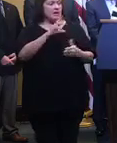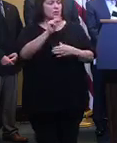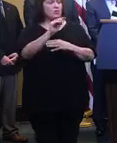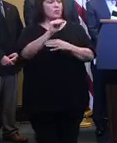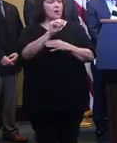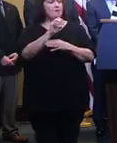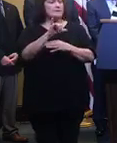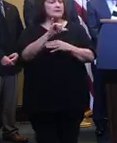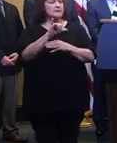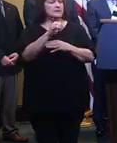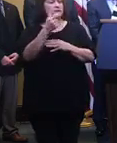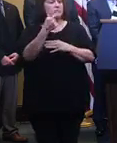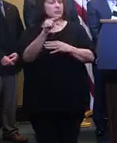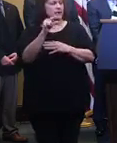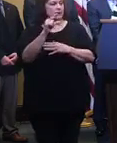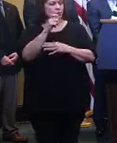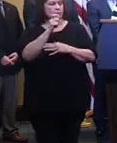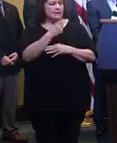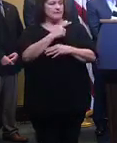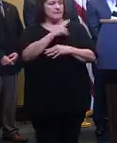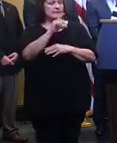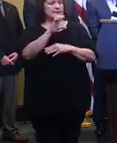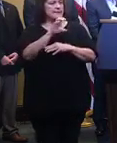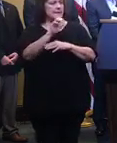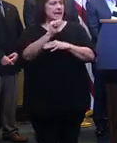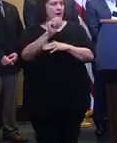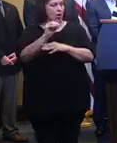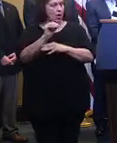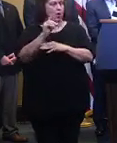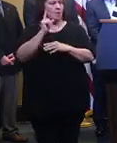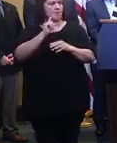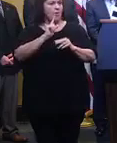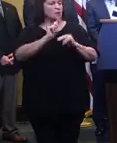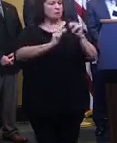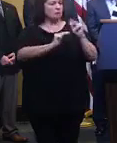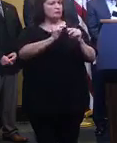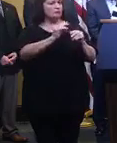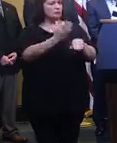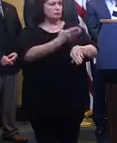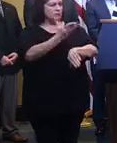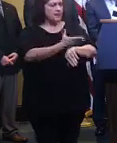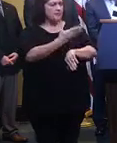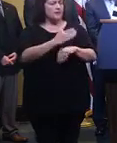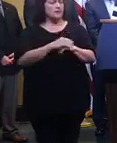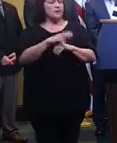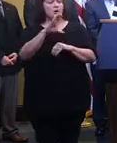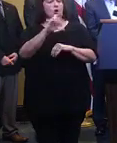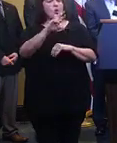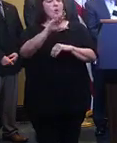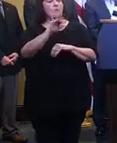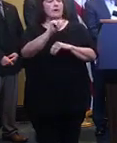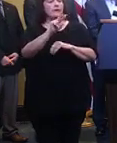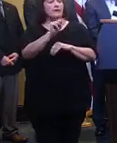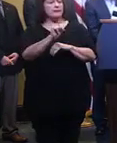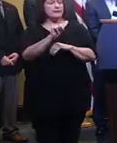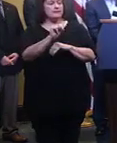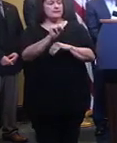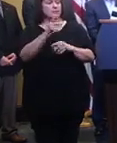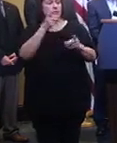Green, who is my Deputy CAO of Infrastructure, Mr. Ghassan Corbin, who is